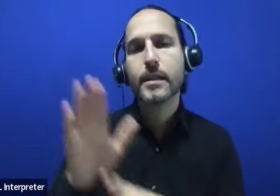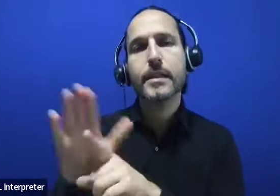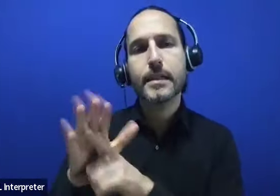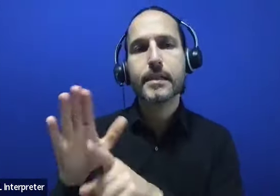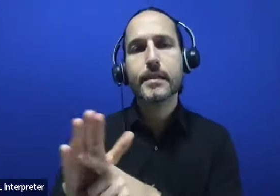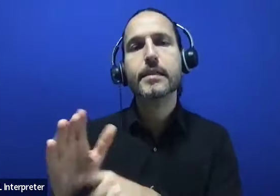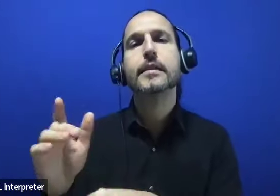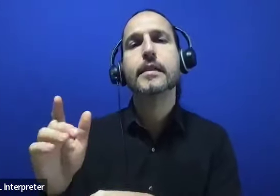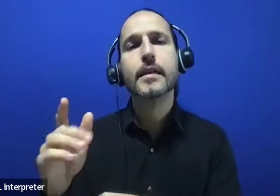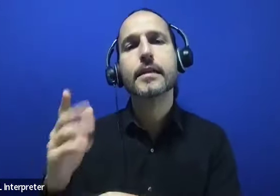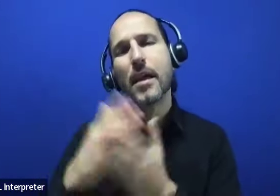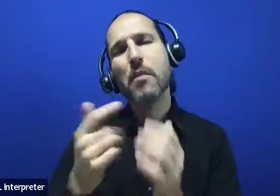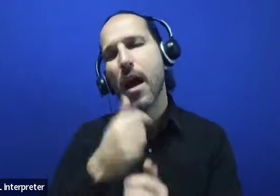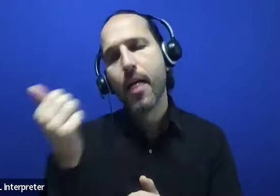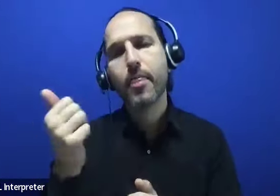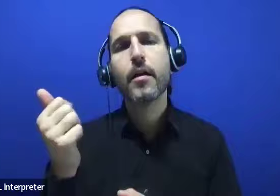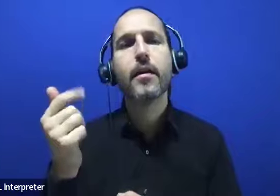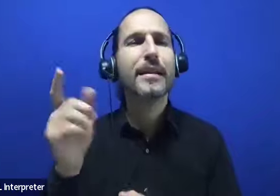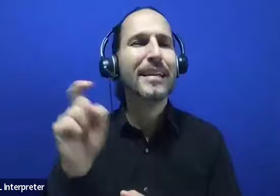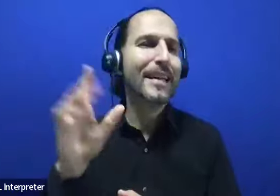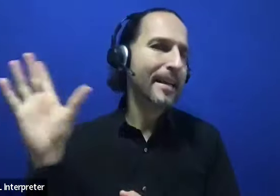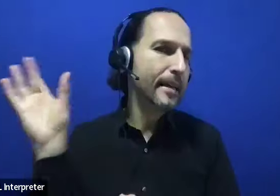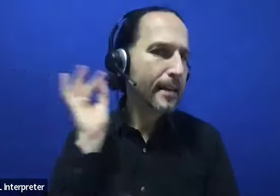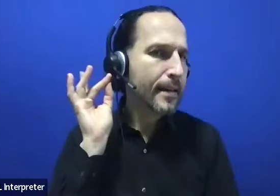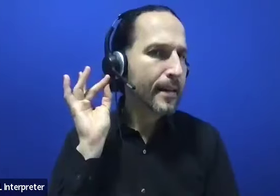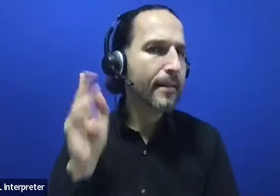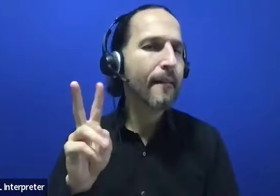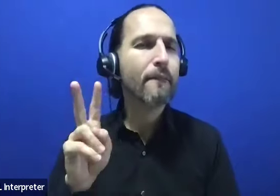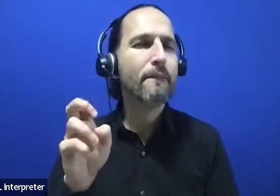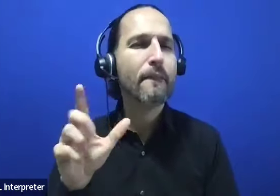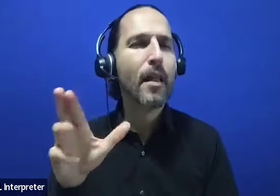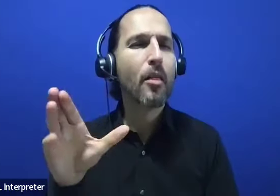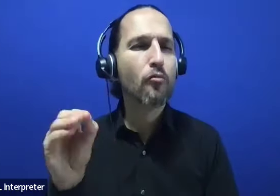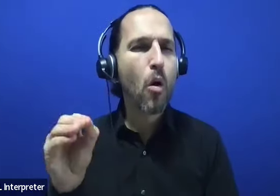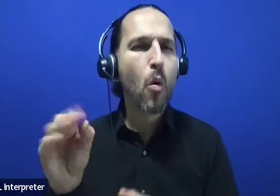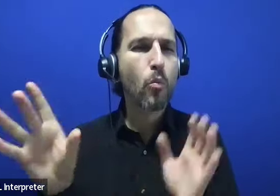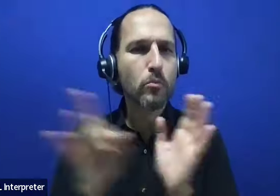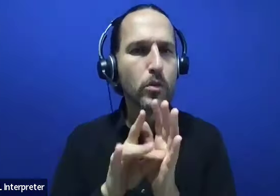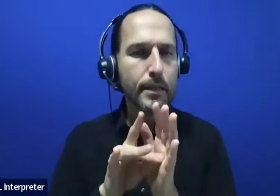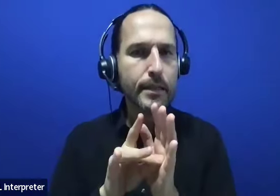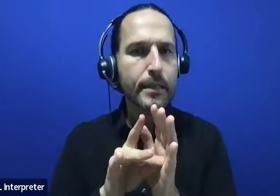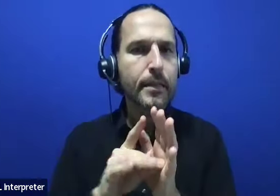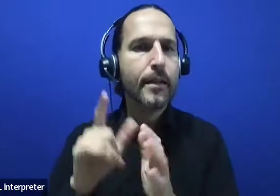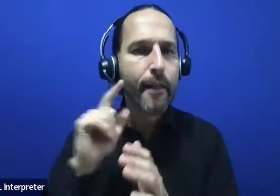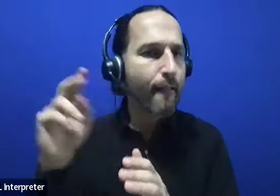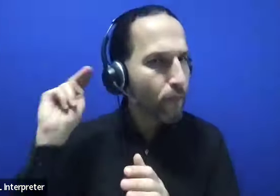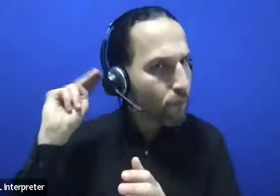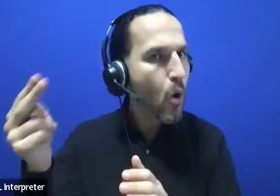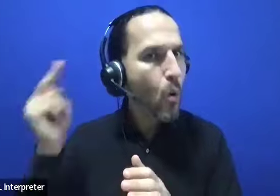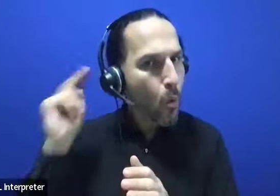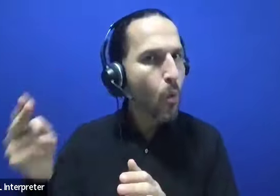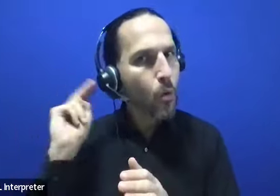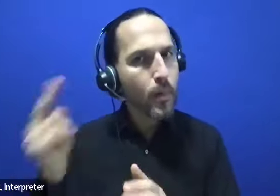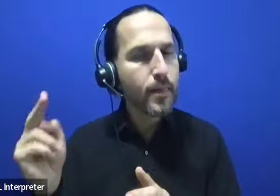aren't too bad, but some kids have to have those kind of Velcro strap is glued to the head so it doesn't keep falling off and